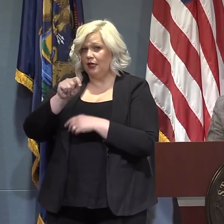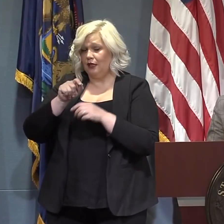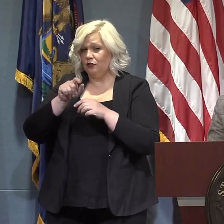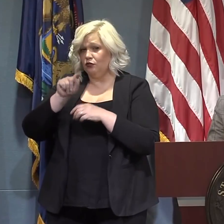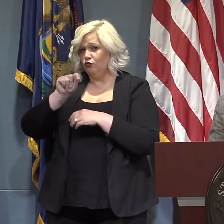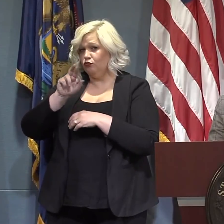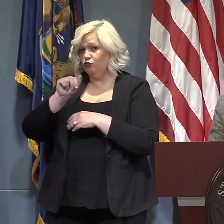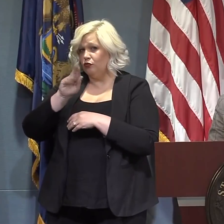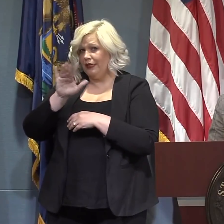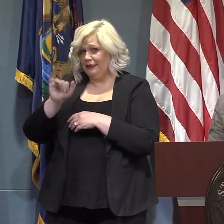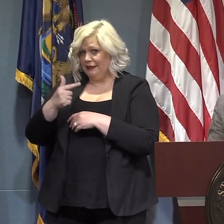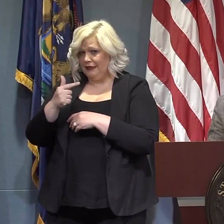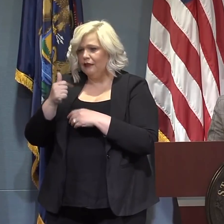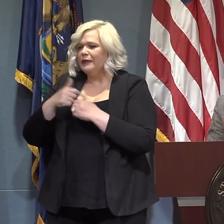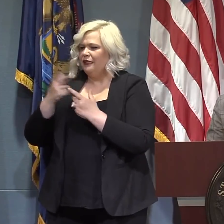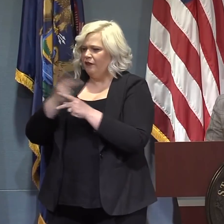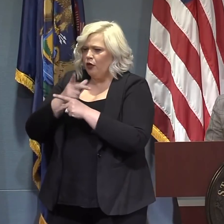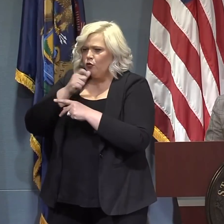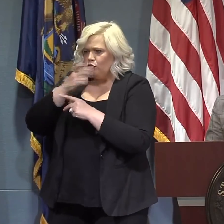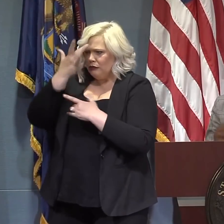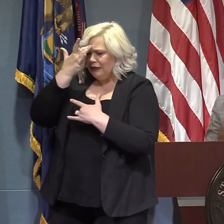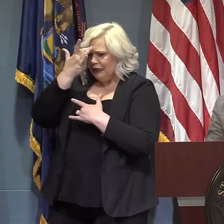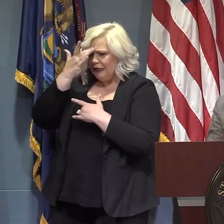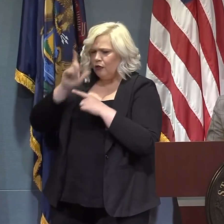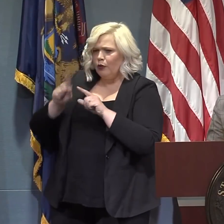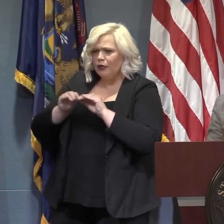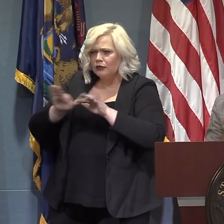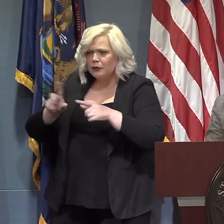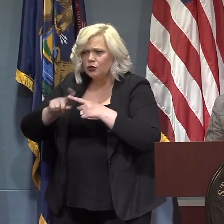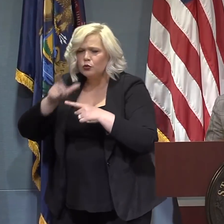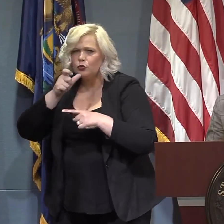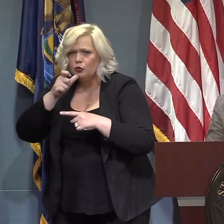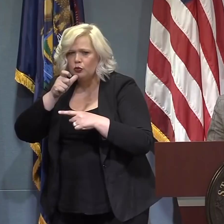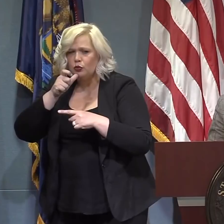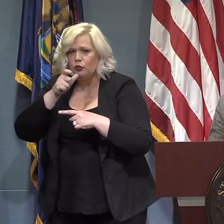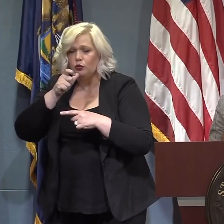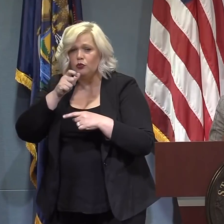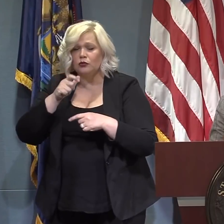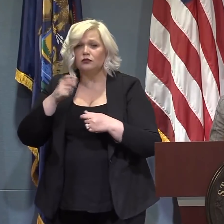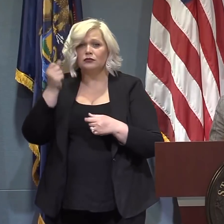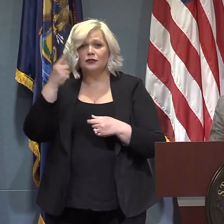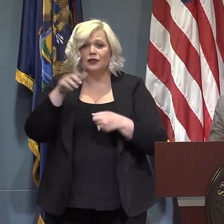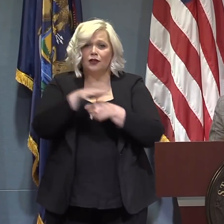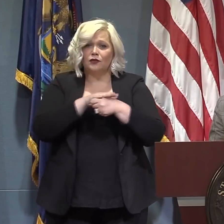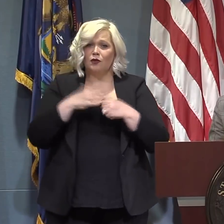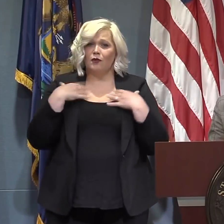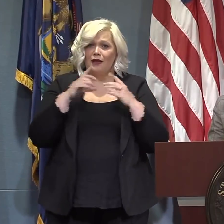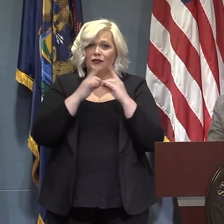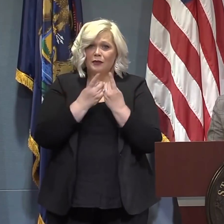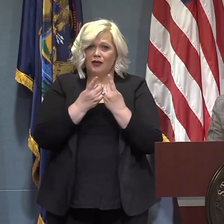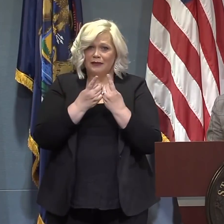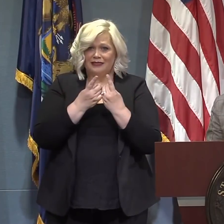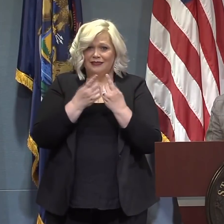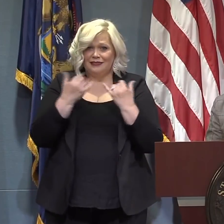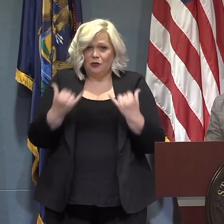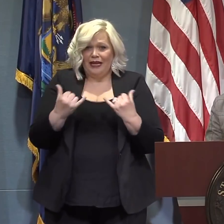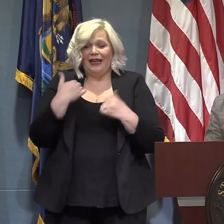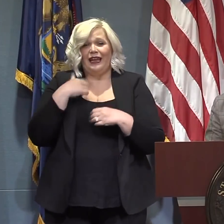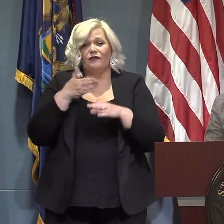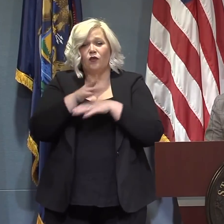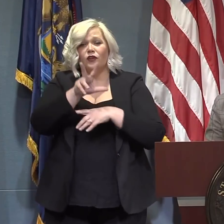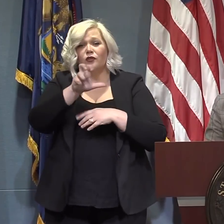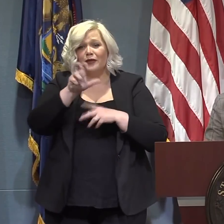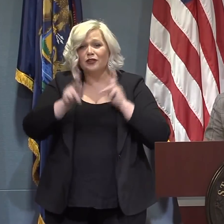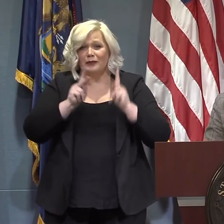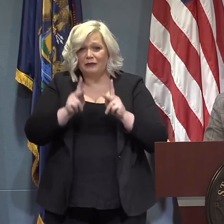it's hard work. Local health departments today, right now, have over 300 staff that are doing this contact